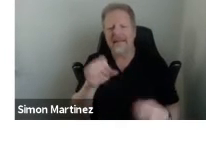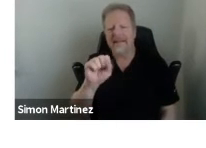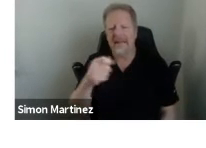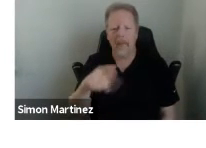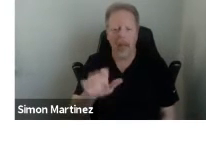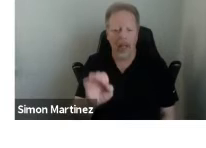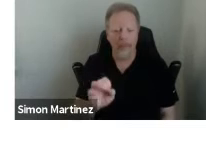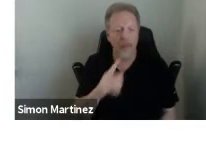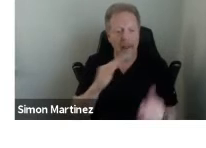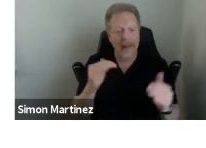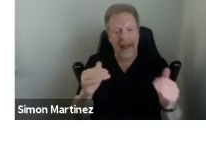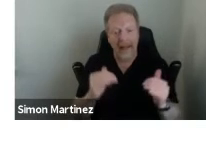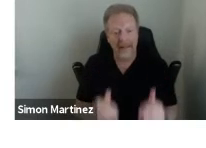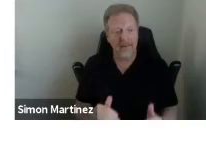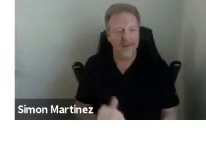Next,